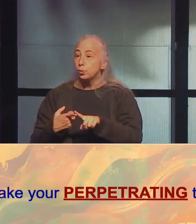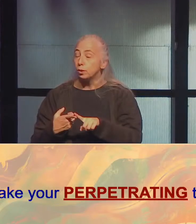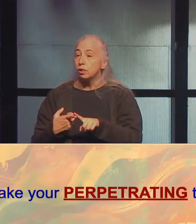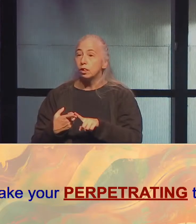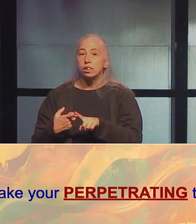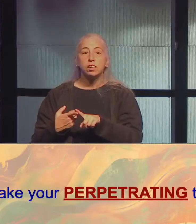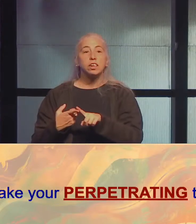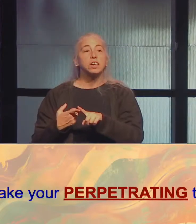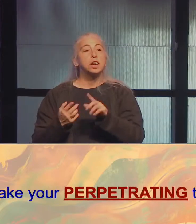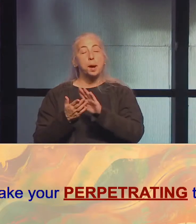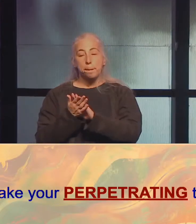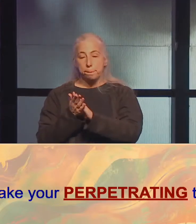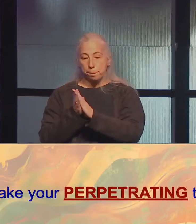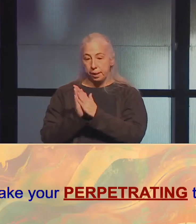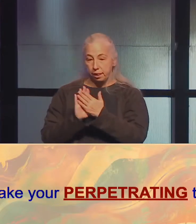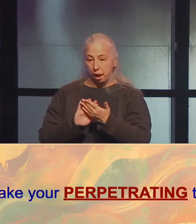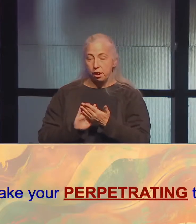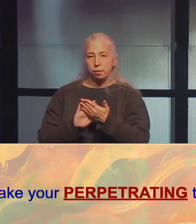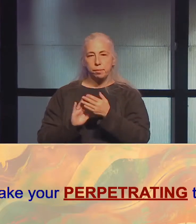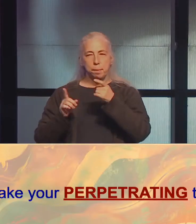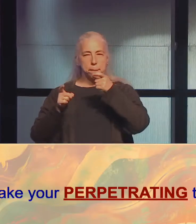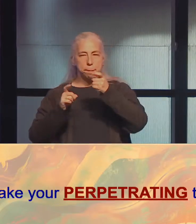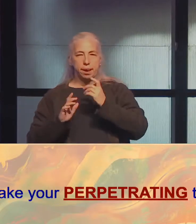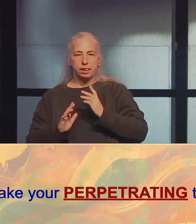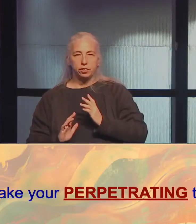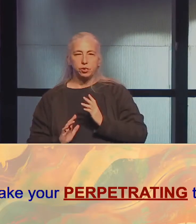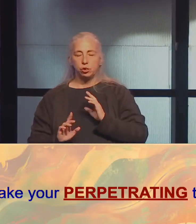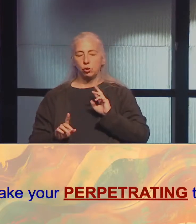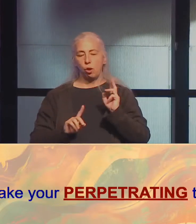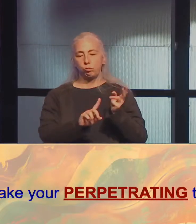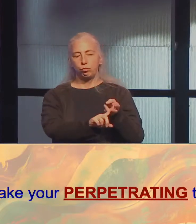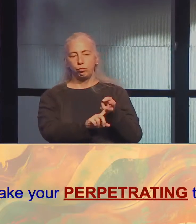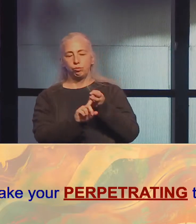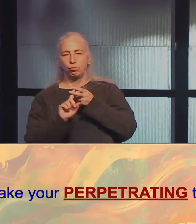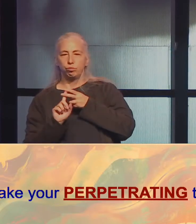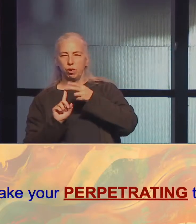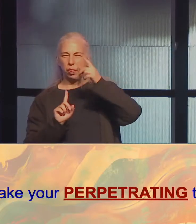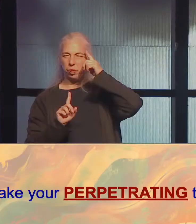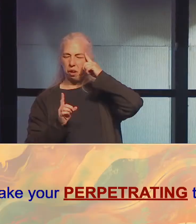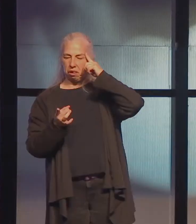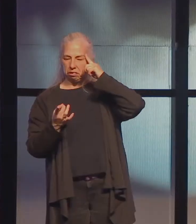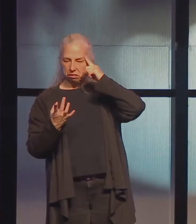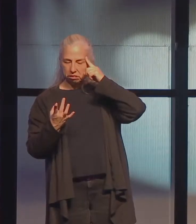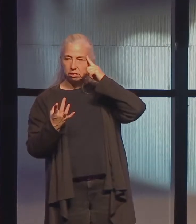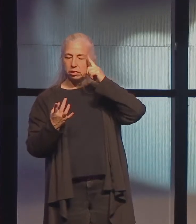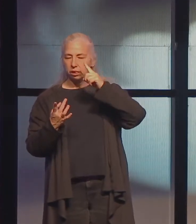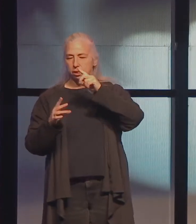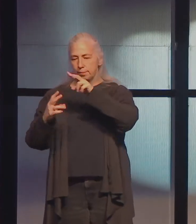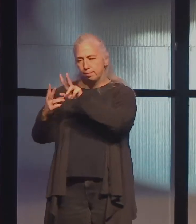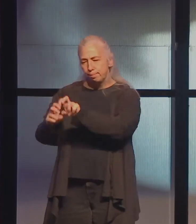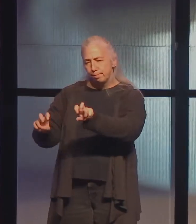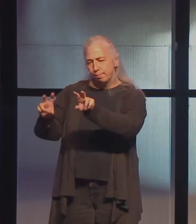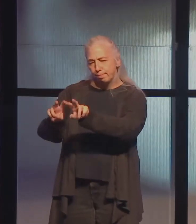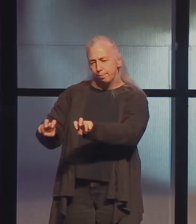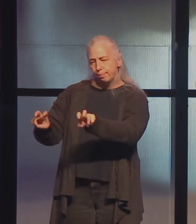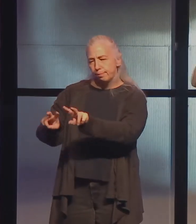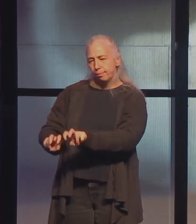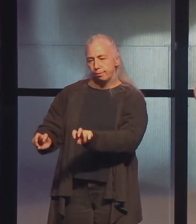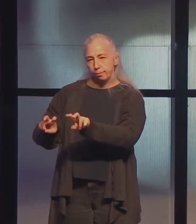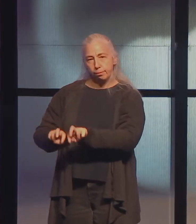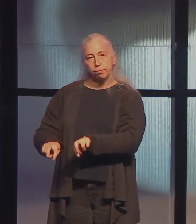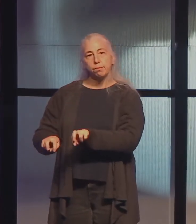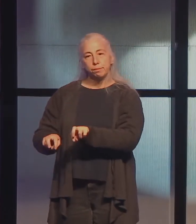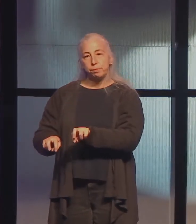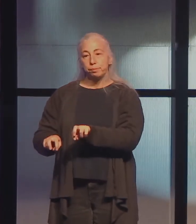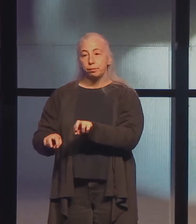right? Like, become a master at arresting and interrogating the perpetrating feeling thoughts that come into